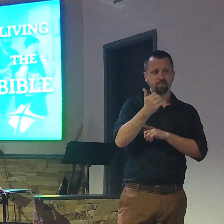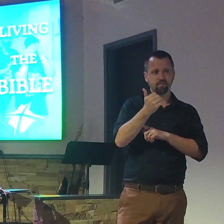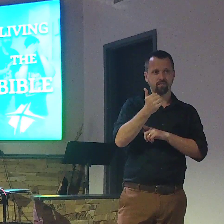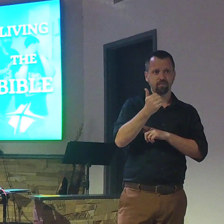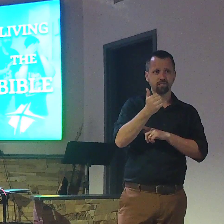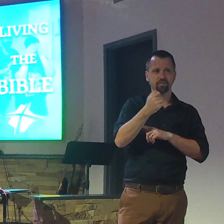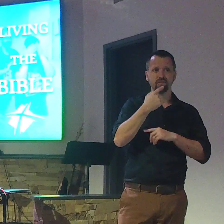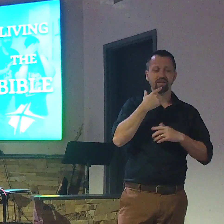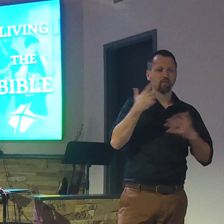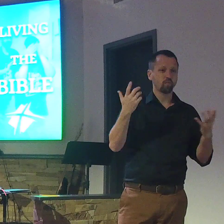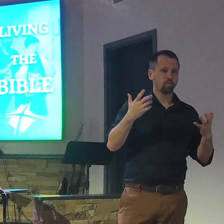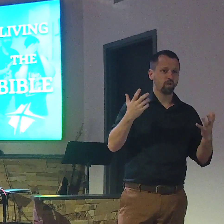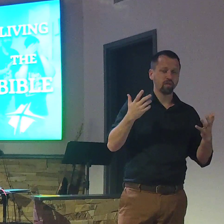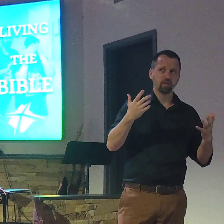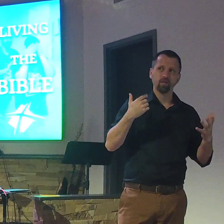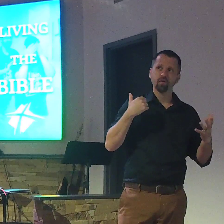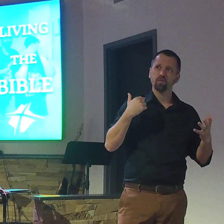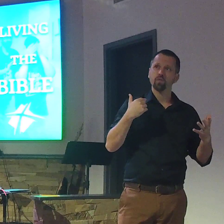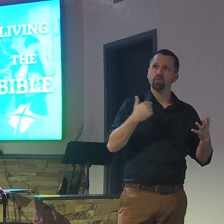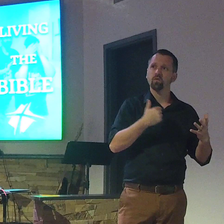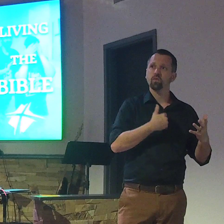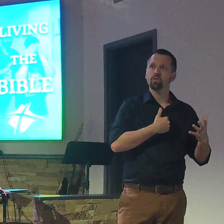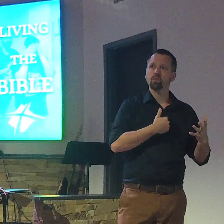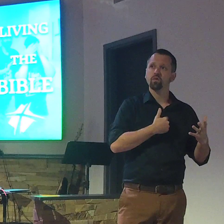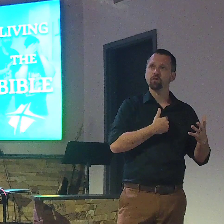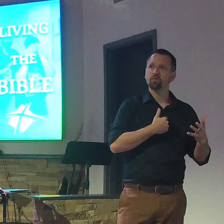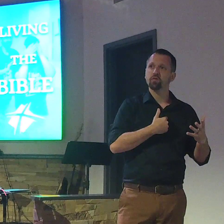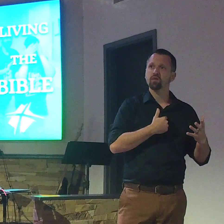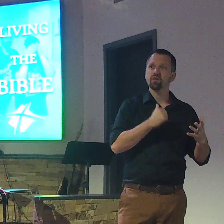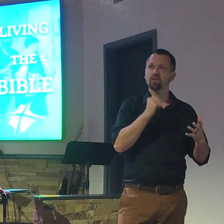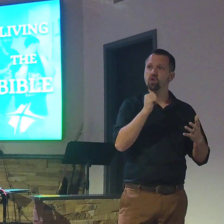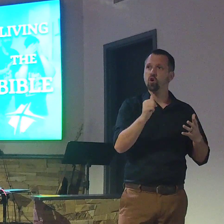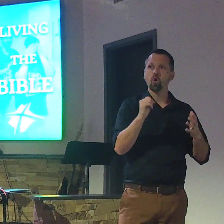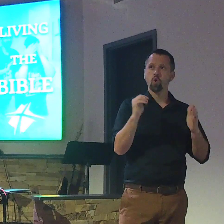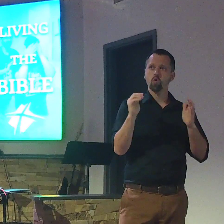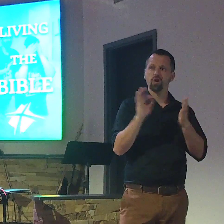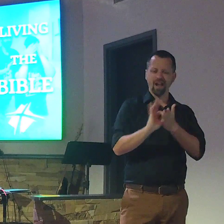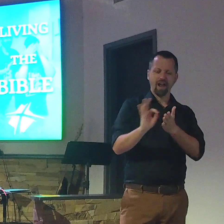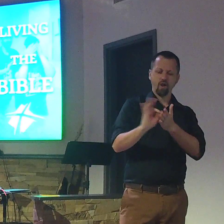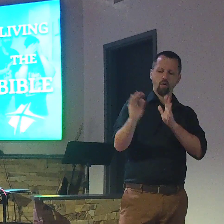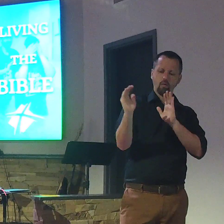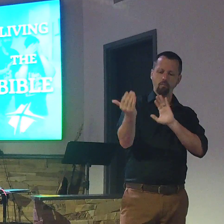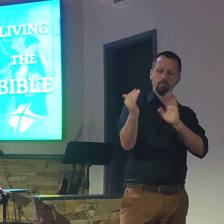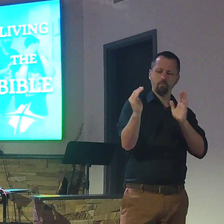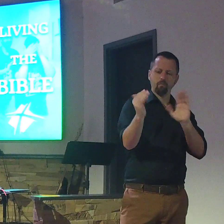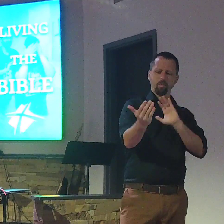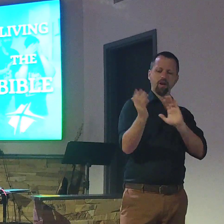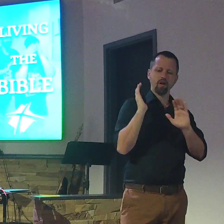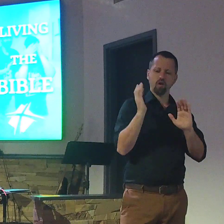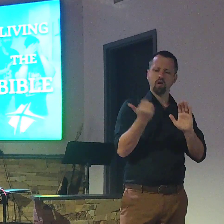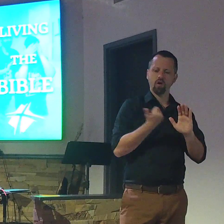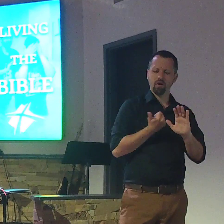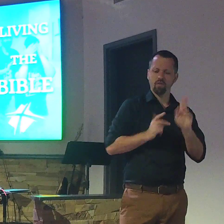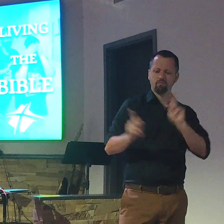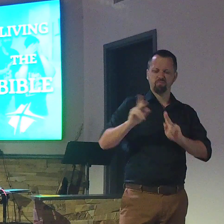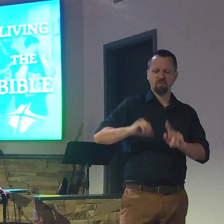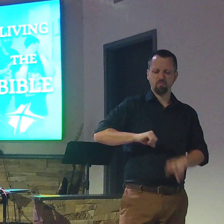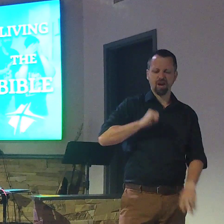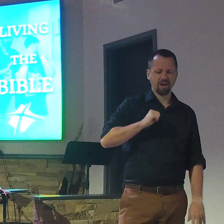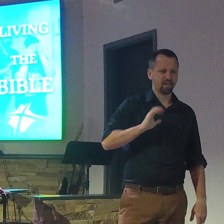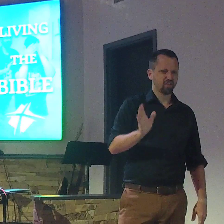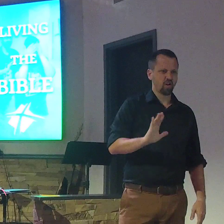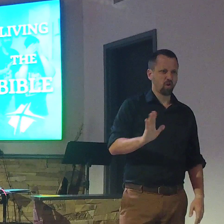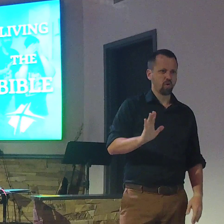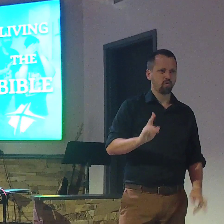here. It says, for we dare not count or compare ourselves with those who commend themselves. They who